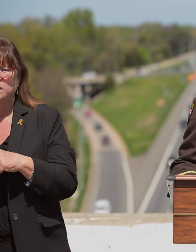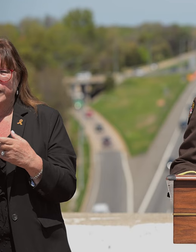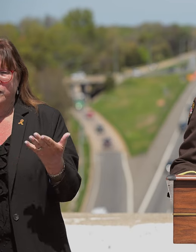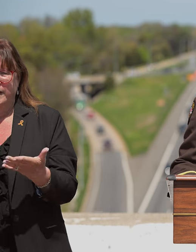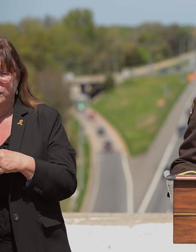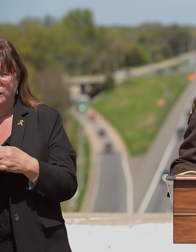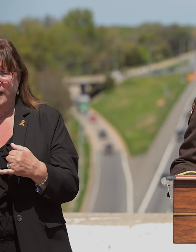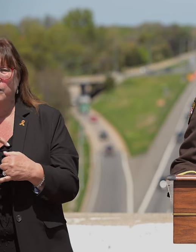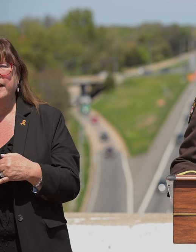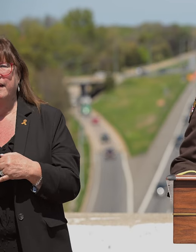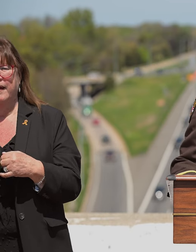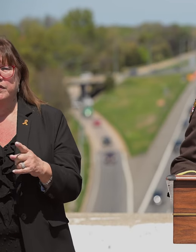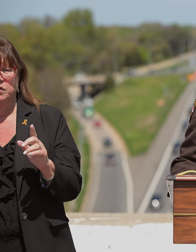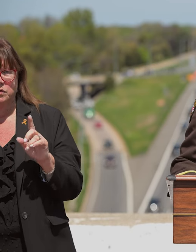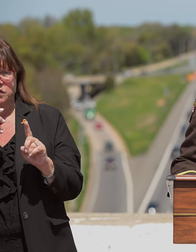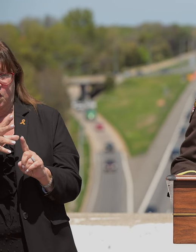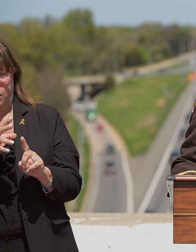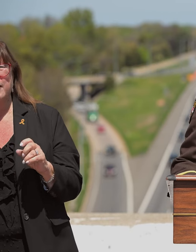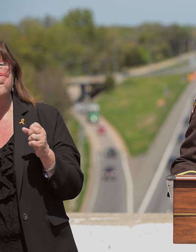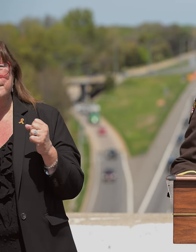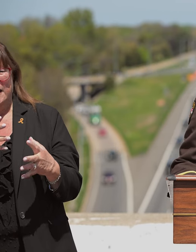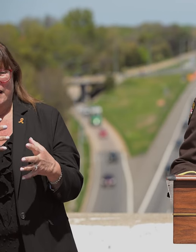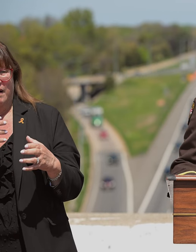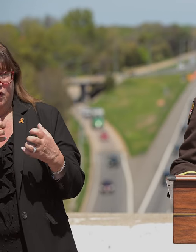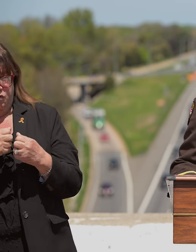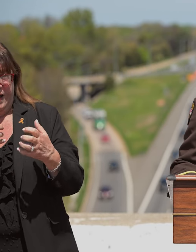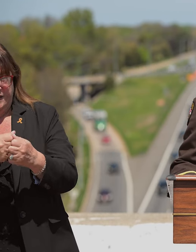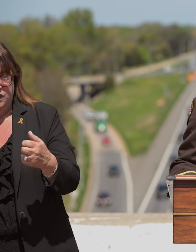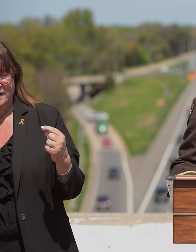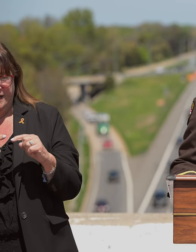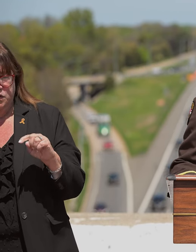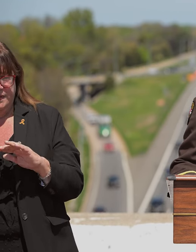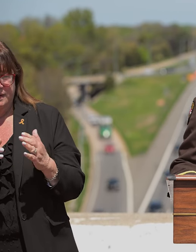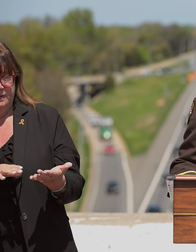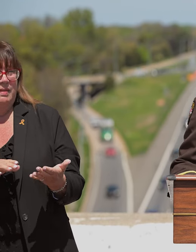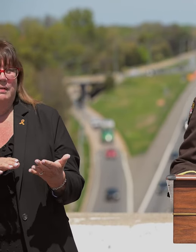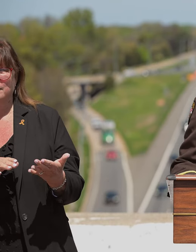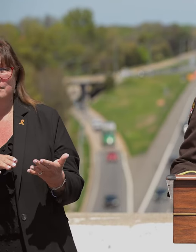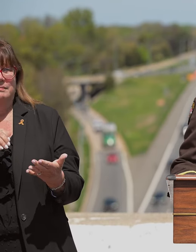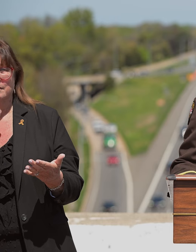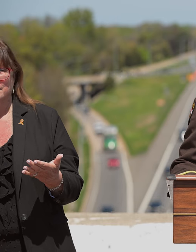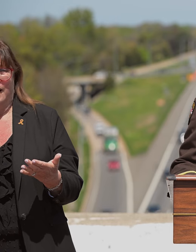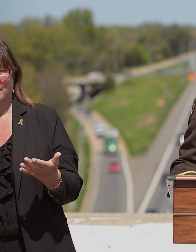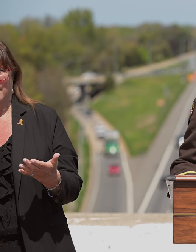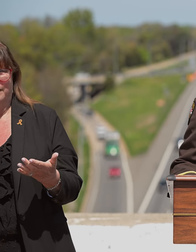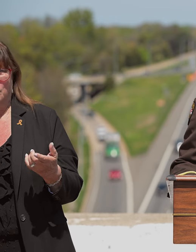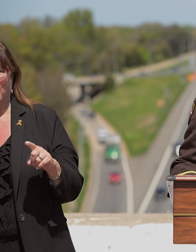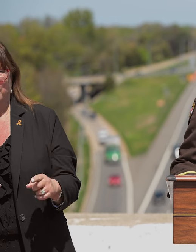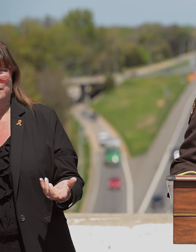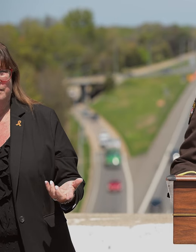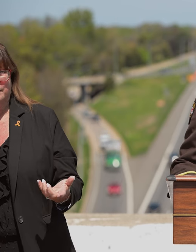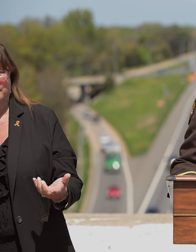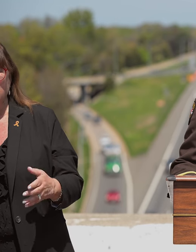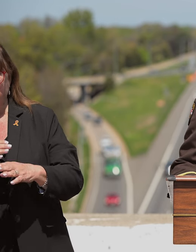today, we must highlight that many of these crashes, injuries, and deaths were not inevitable.